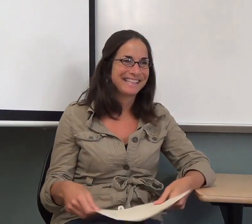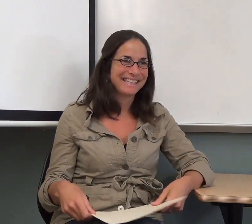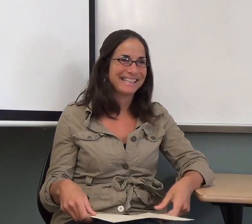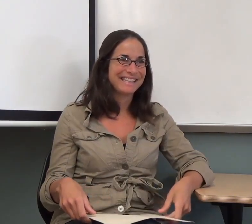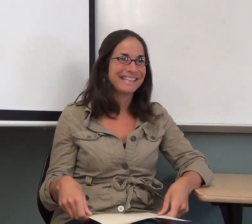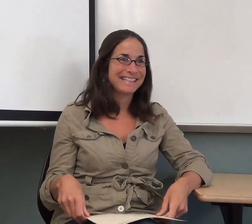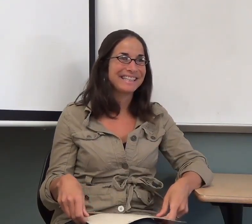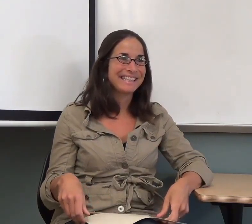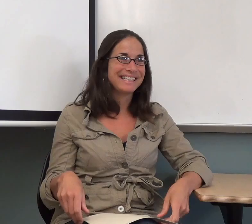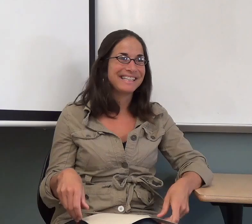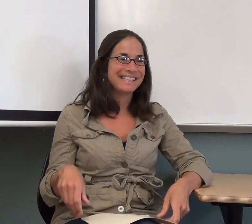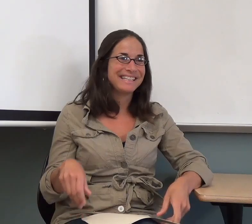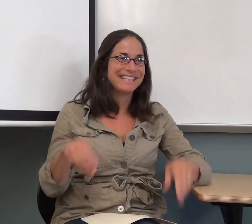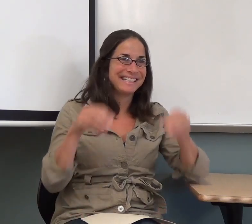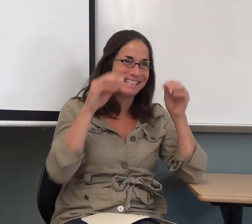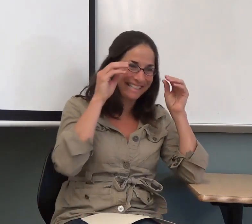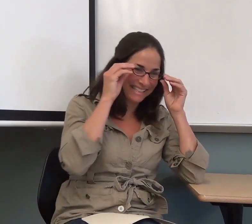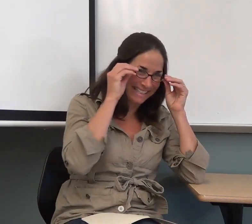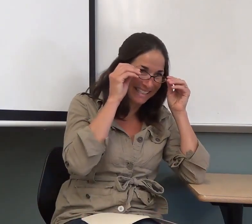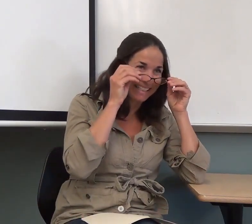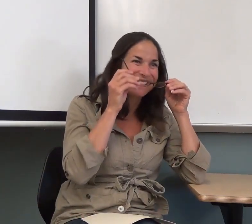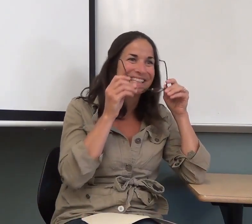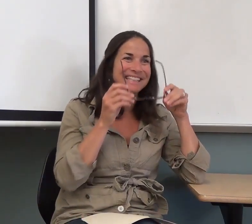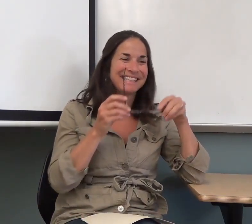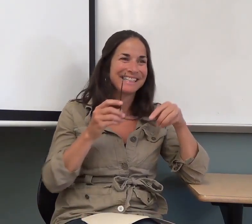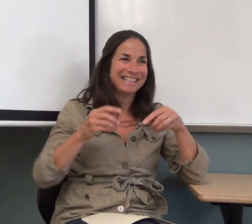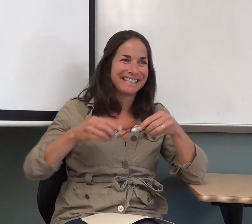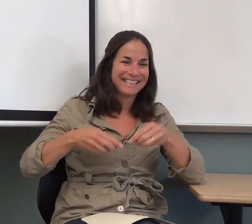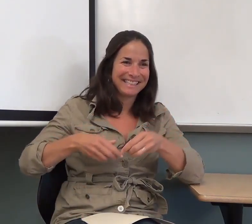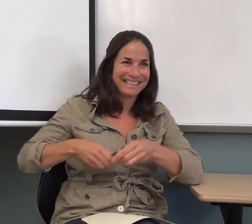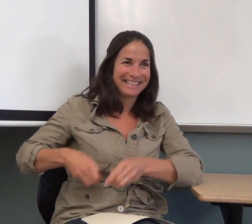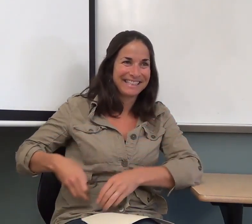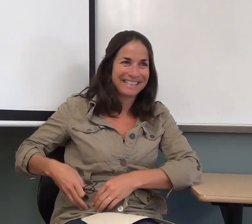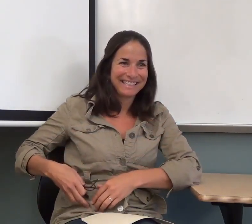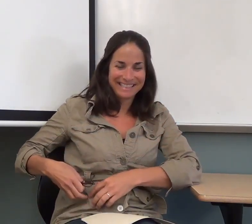Okay, take it anyway, because you'll know it. Hang on to it till Monday.